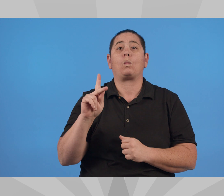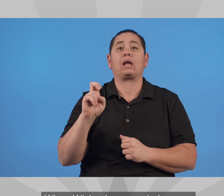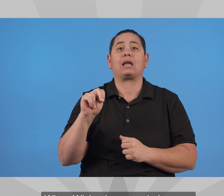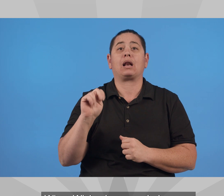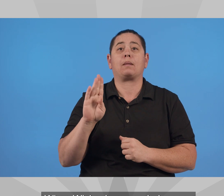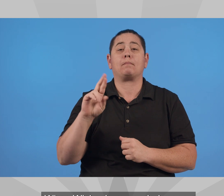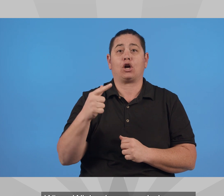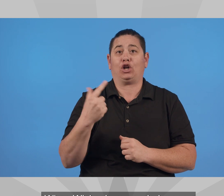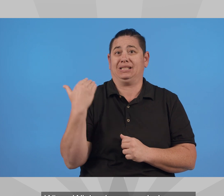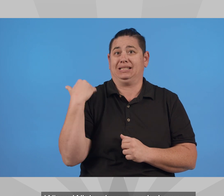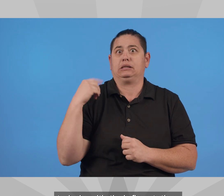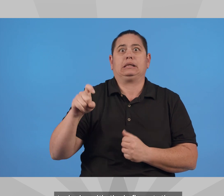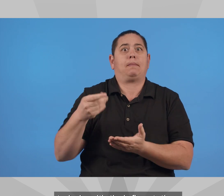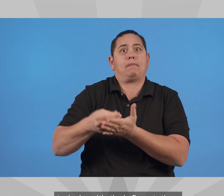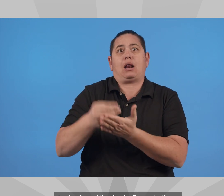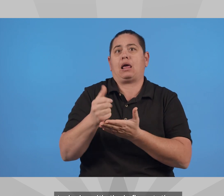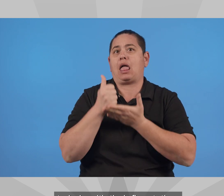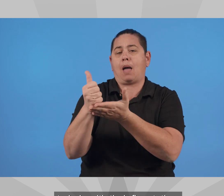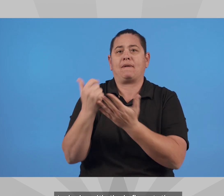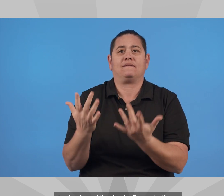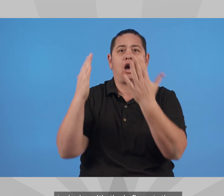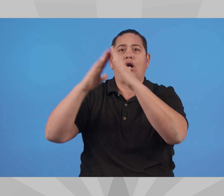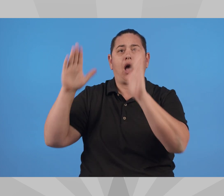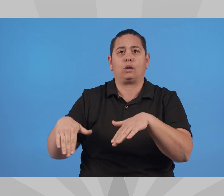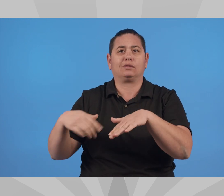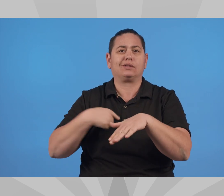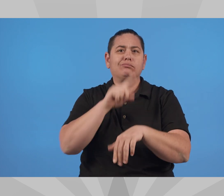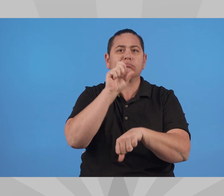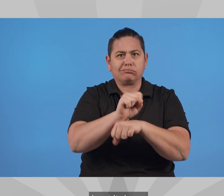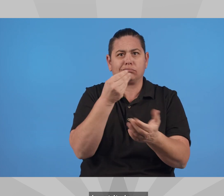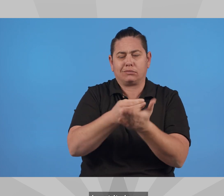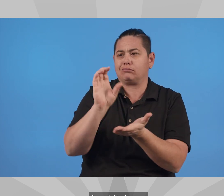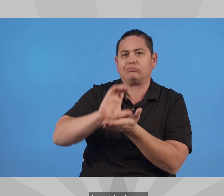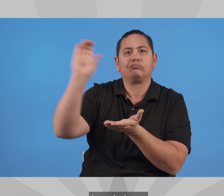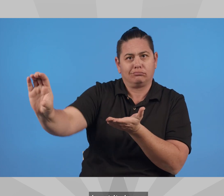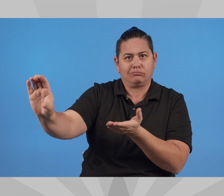When Wickenburg needed money to help with their fire station, I got it done.